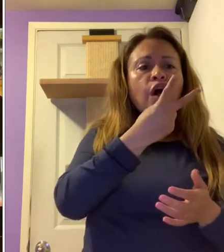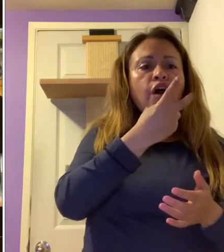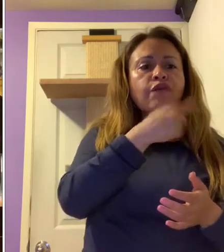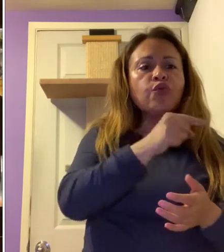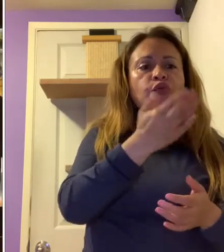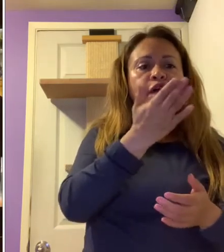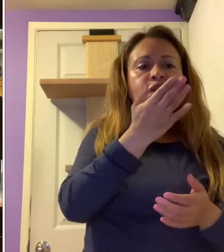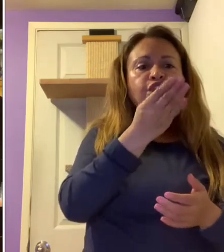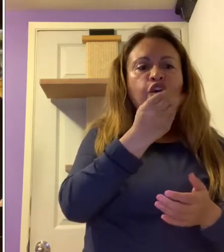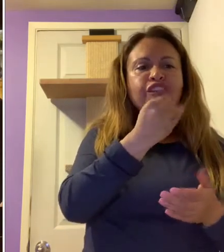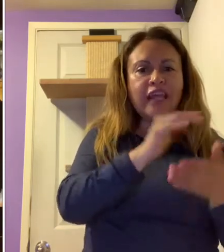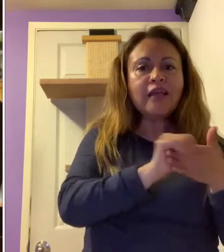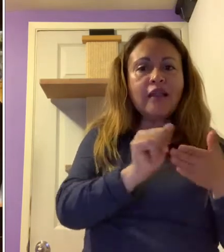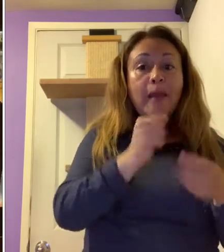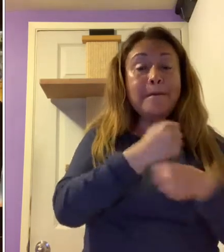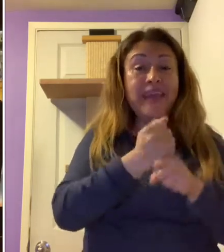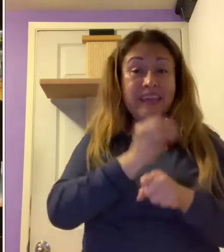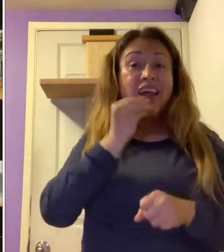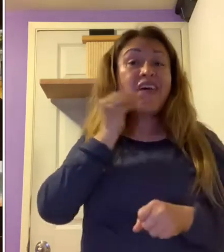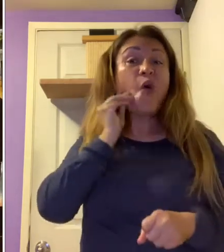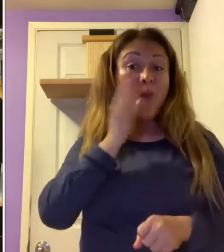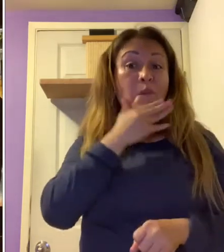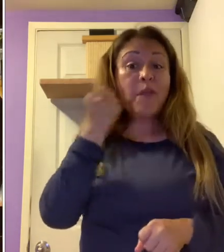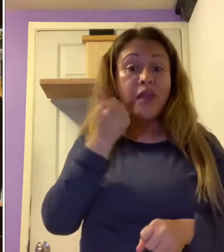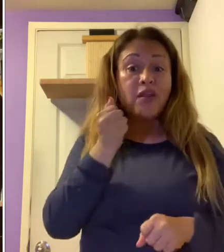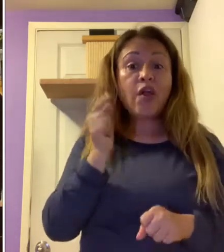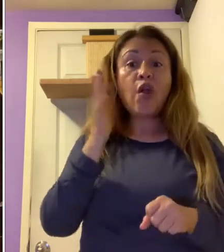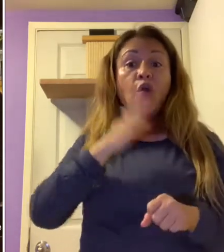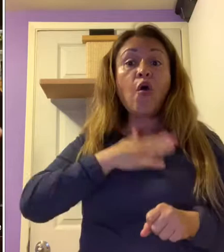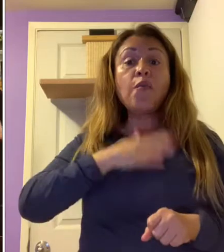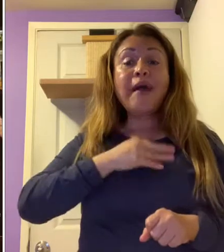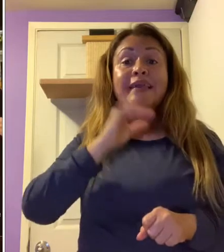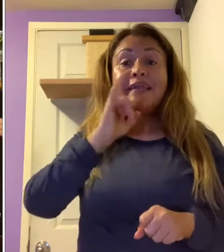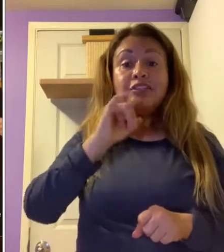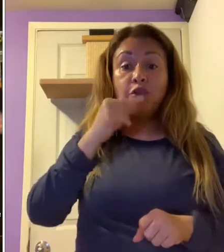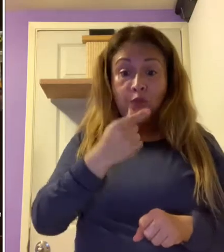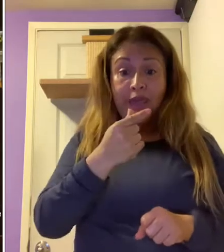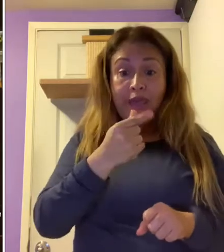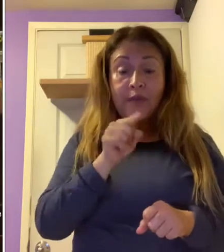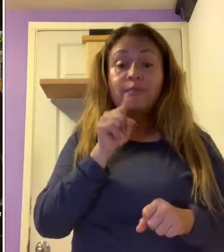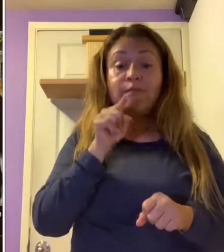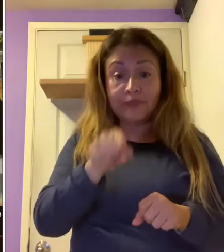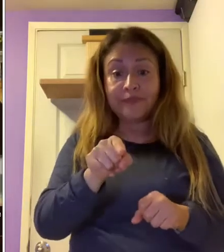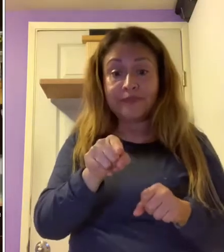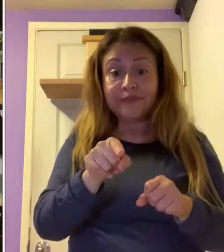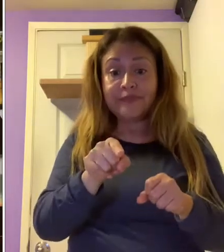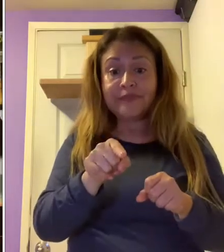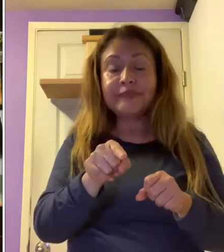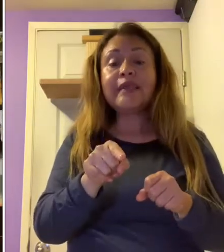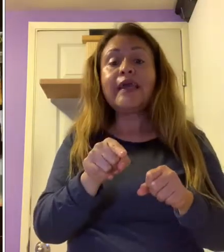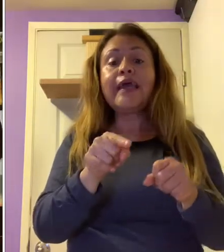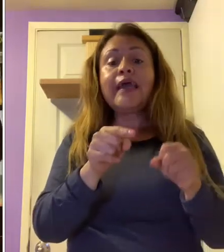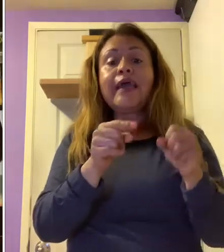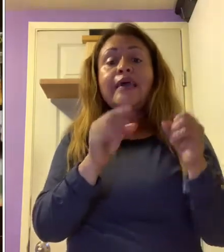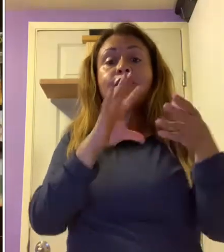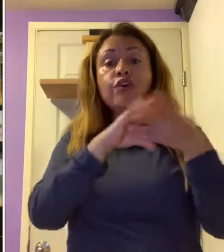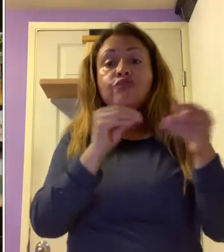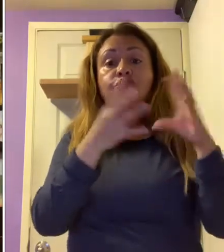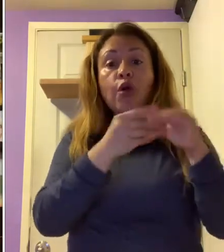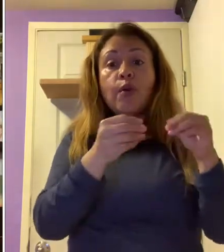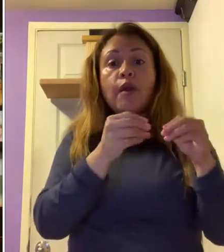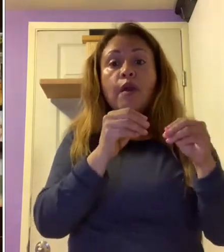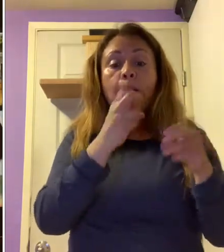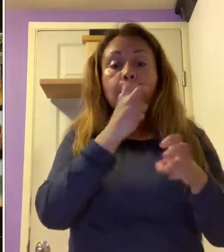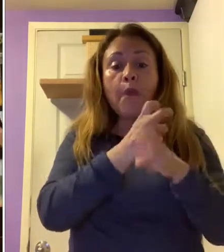costs $12 to $13. So if you want to make it at home, go to the Flay City Instagram, navigate over to the Save Story for